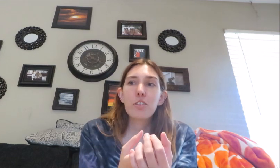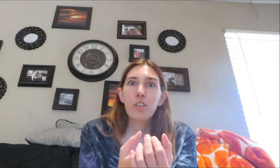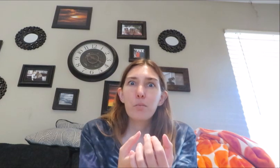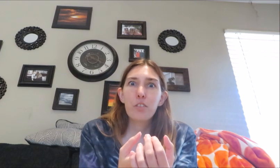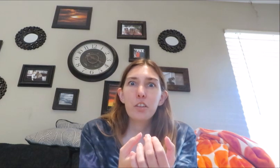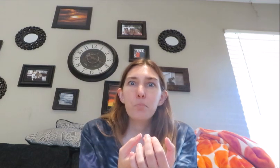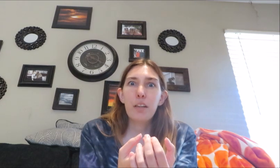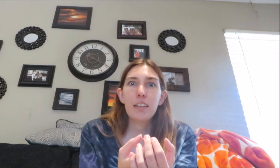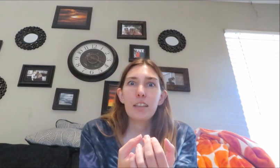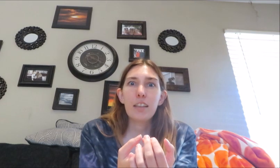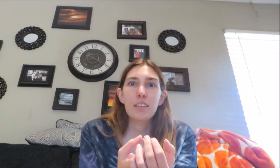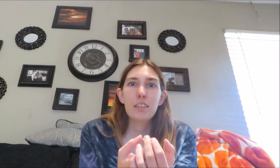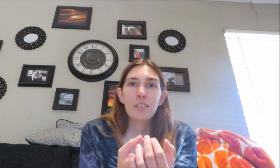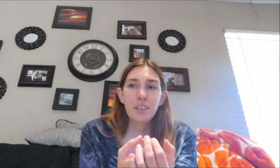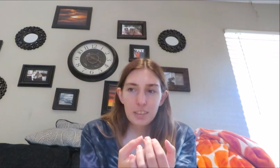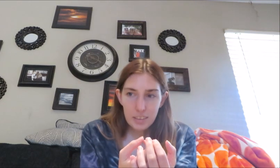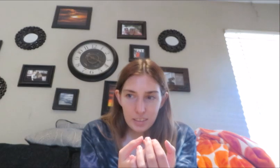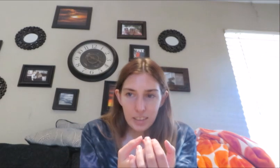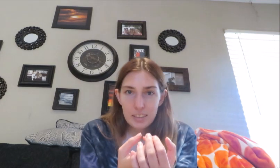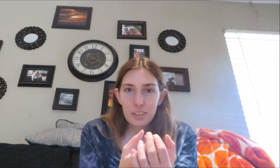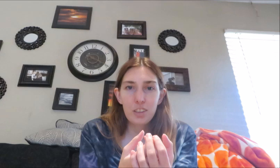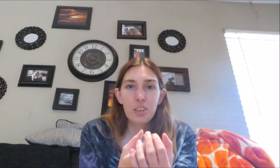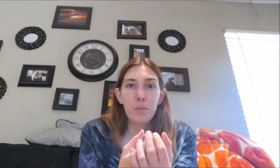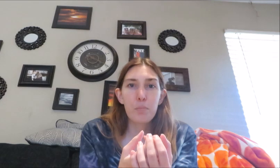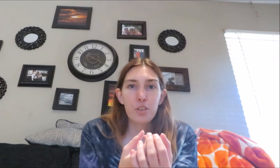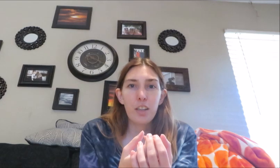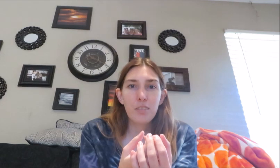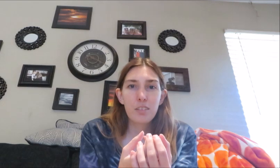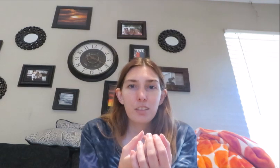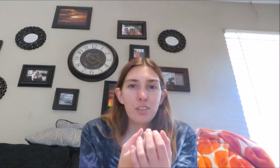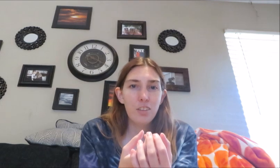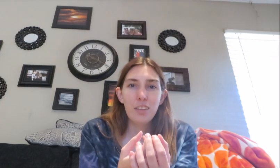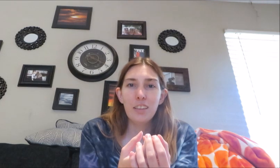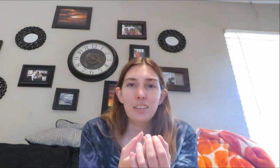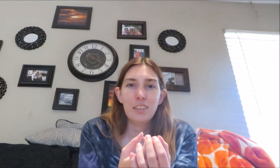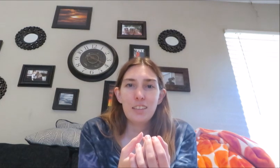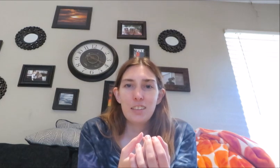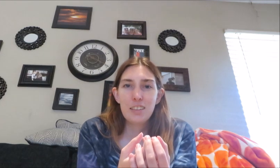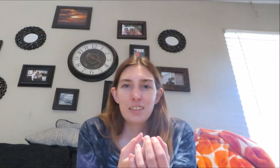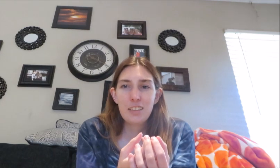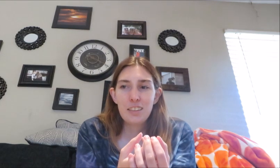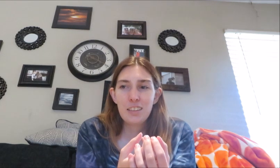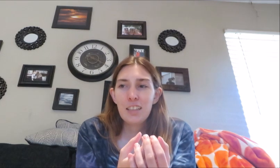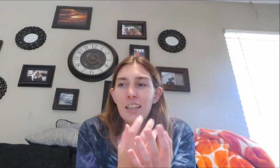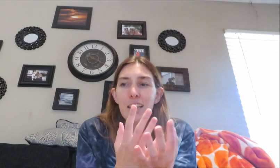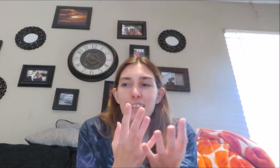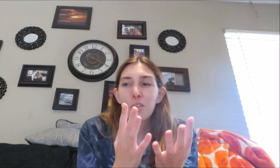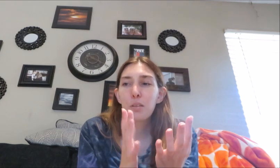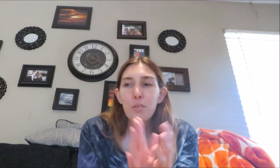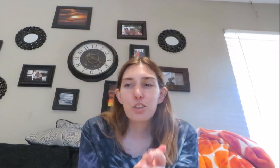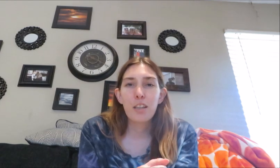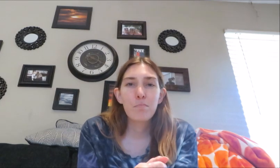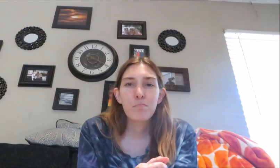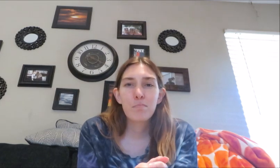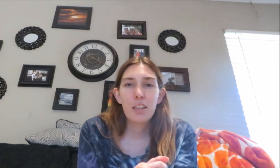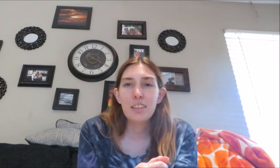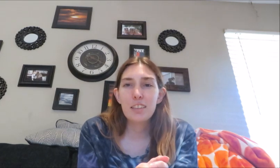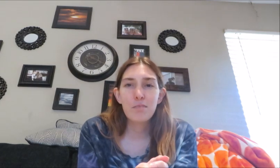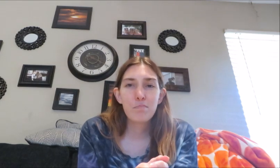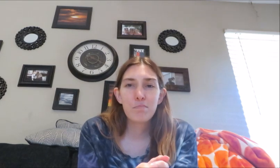describe it for you, but I can't. It's literally just peanut butter chai. That's all it is. It's peanut butter chai. And that's it.